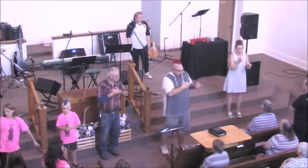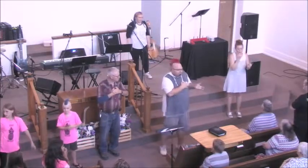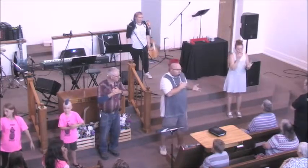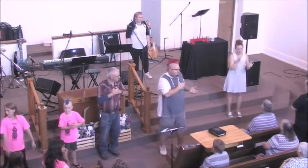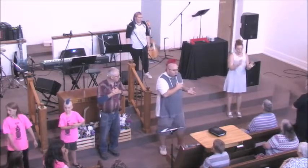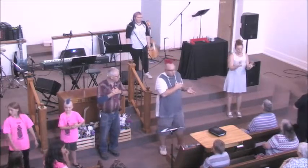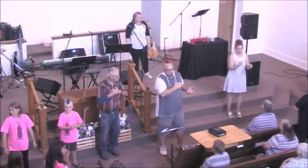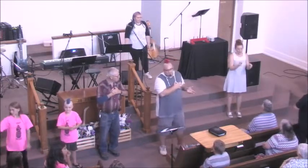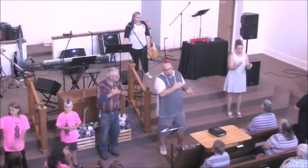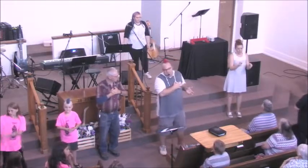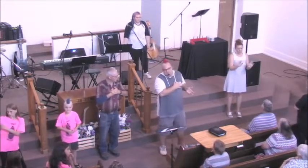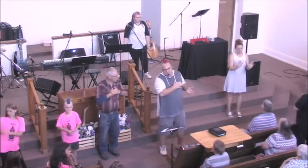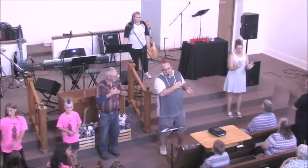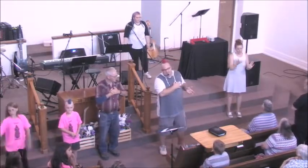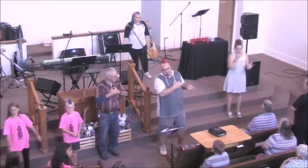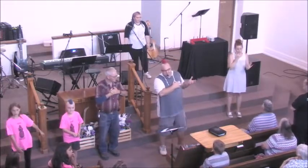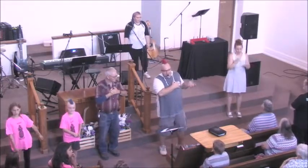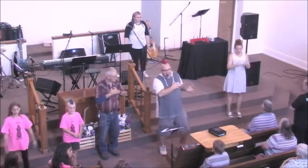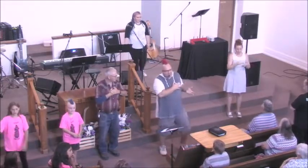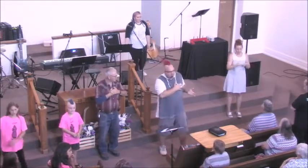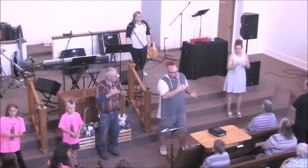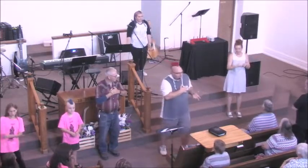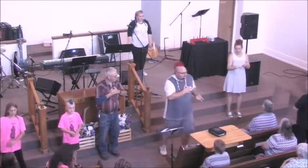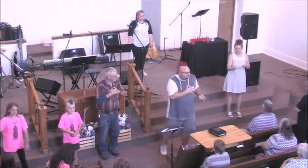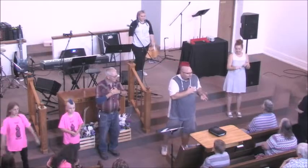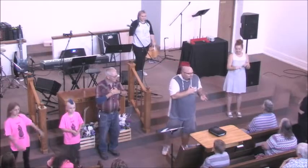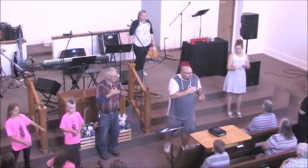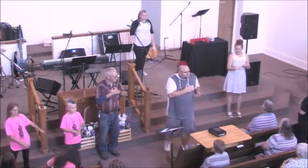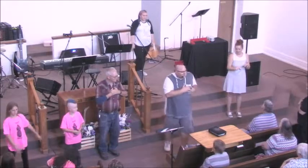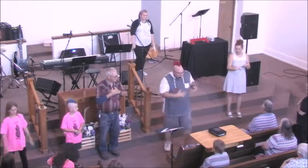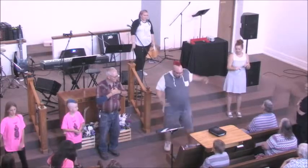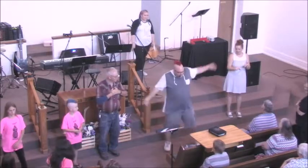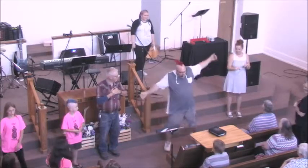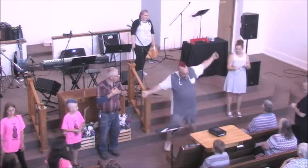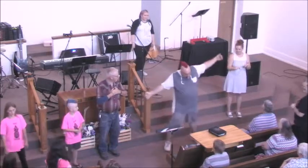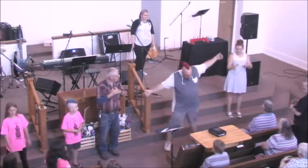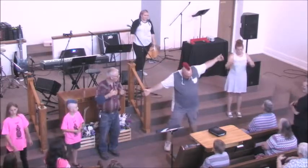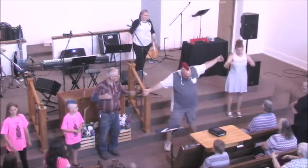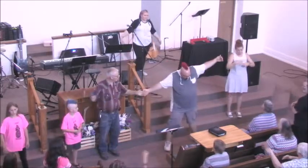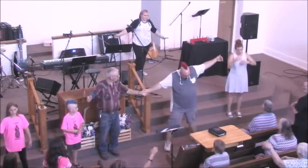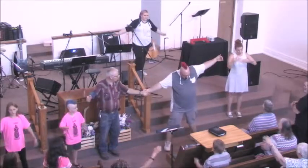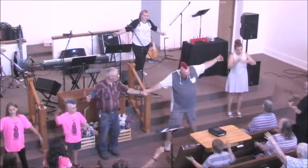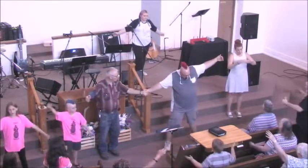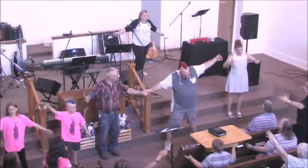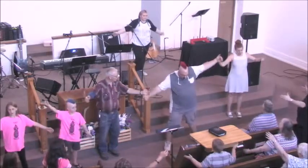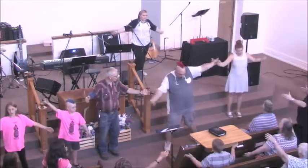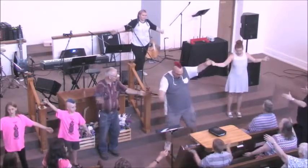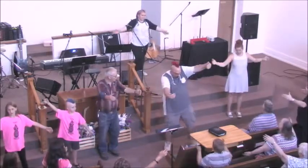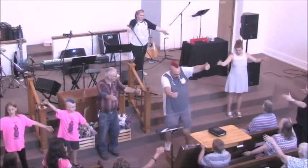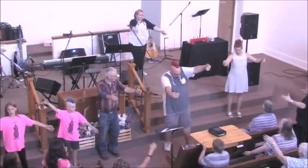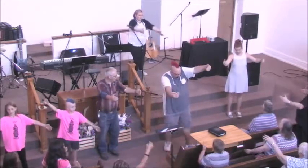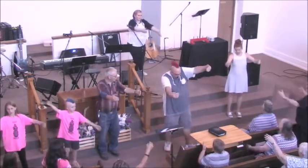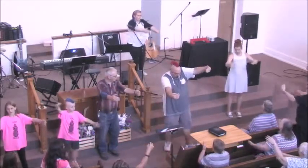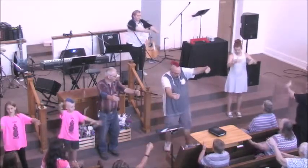Am I talking to the right people? Come on. With